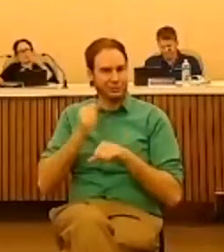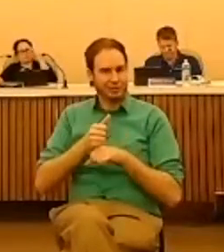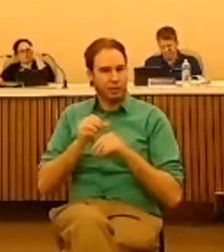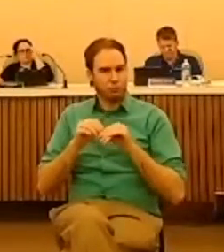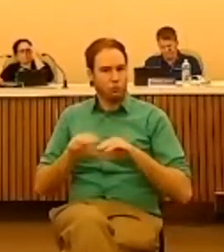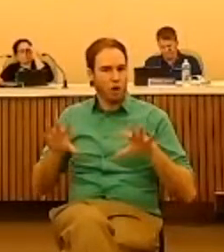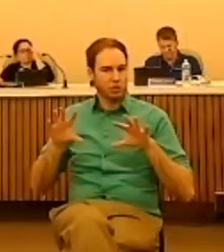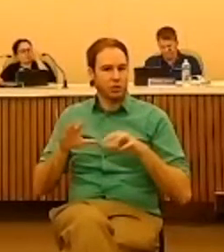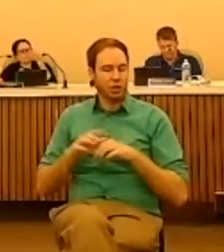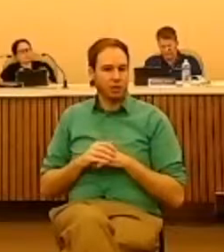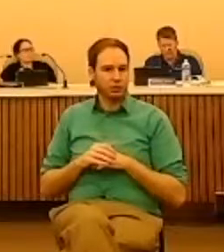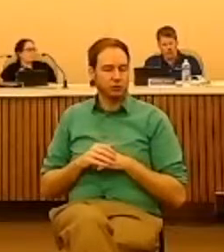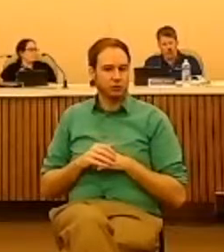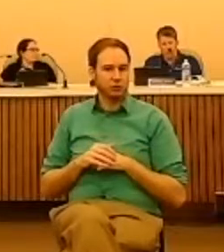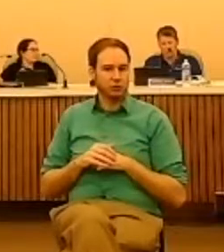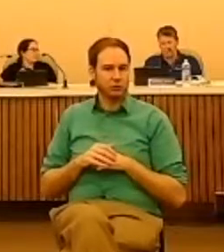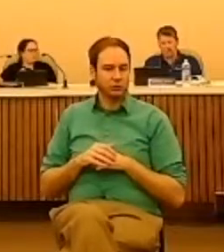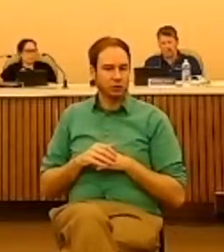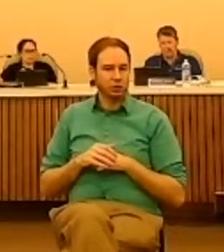project.